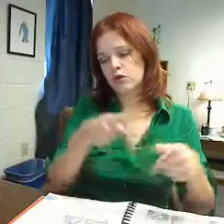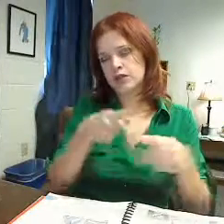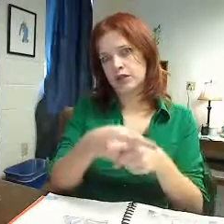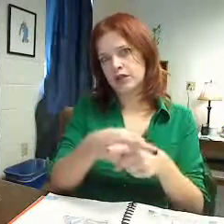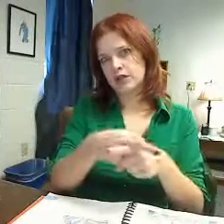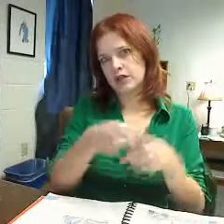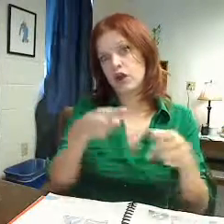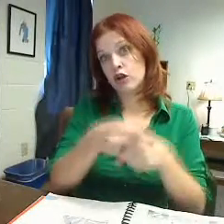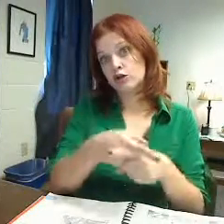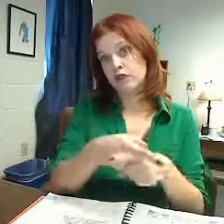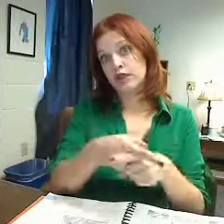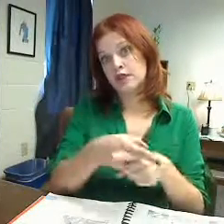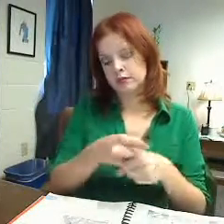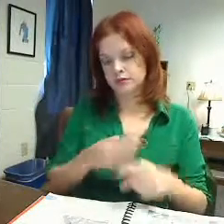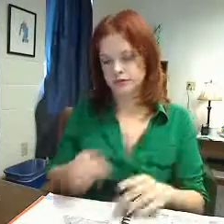to conflict or contradict.